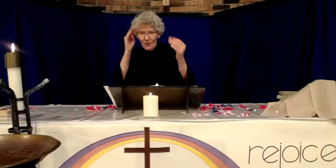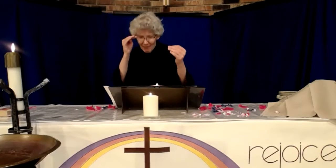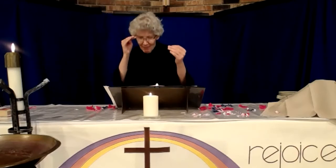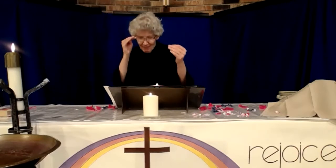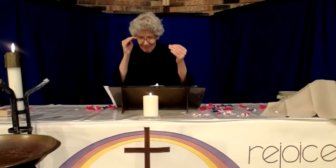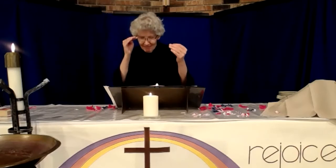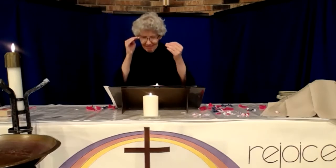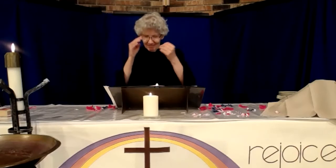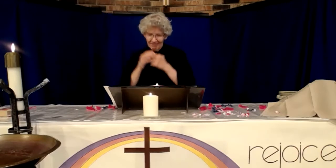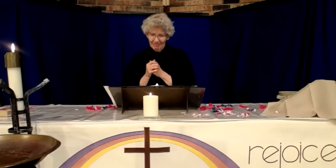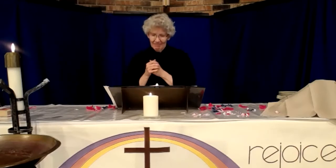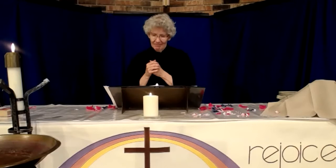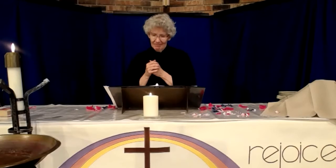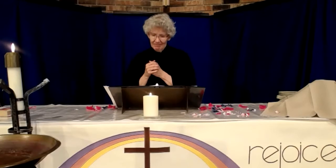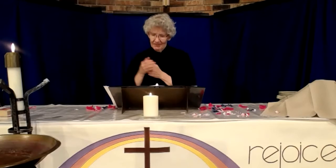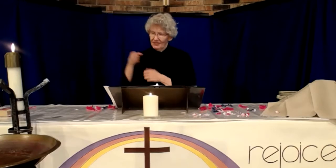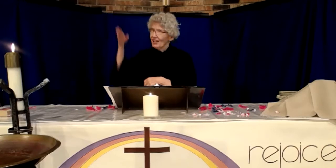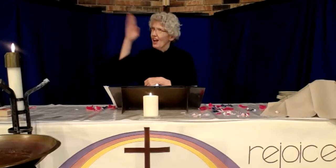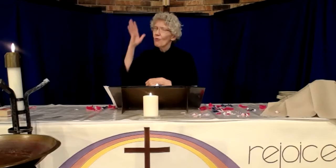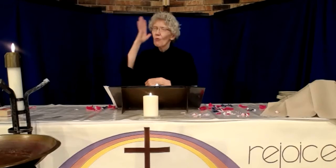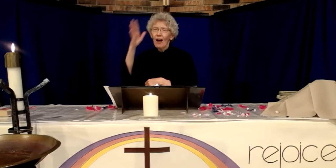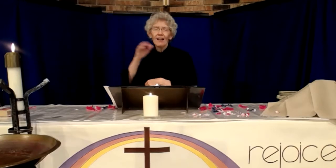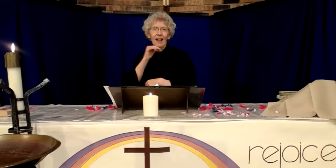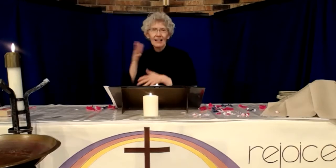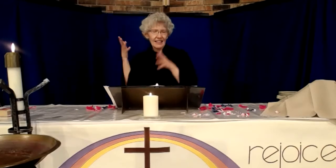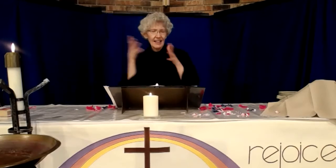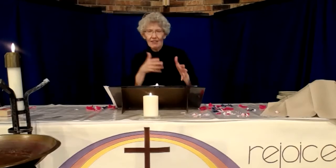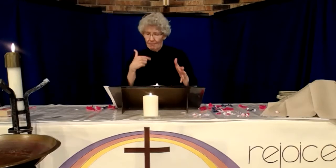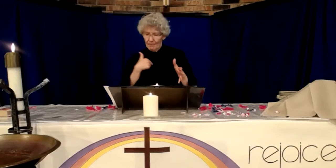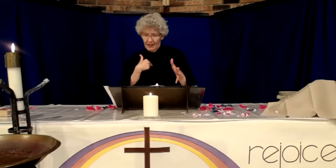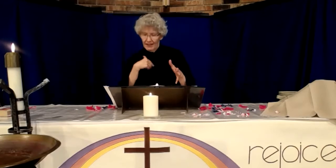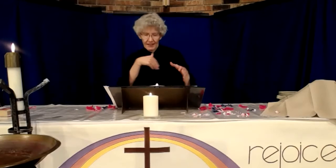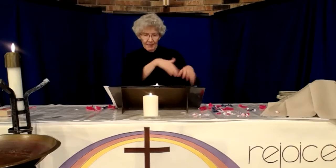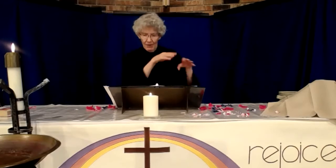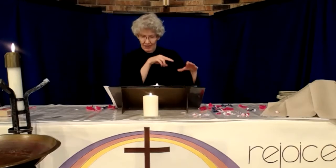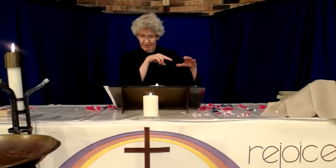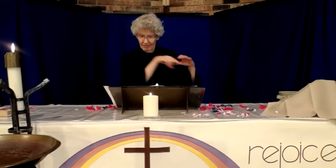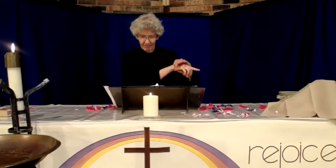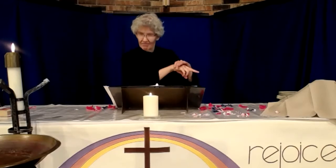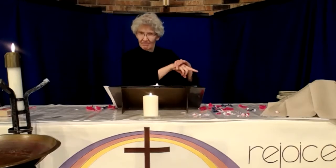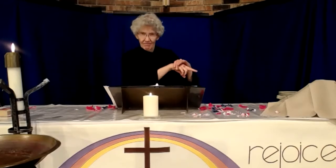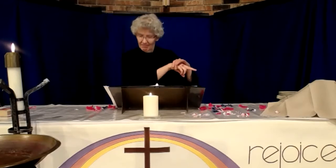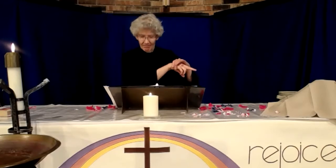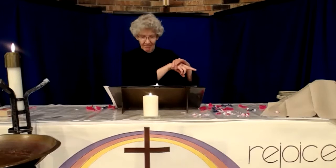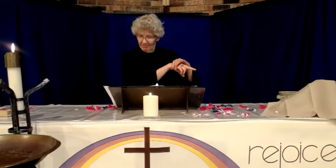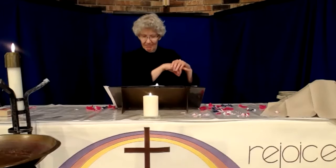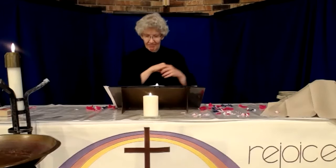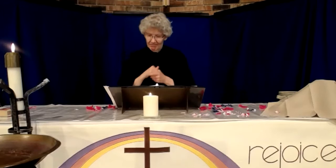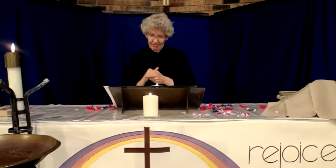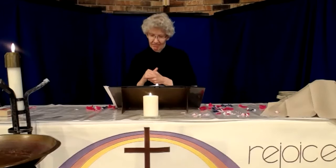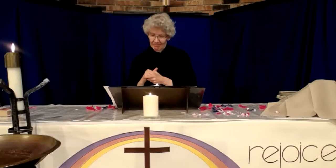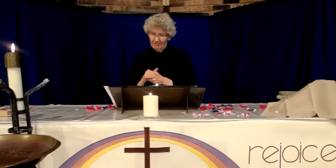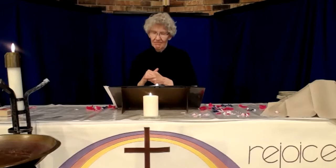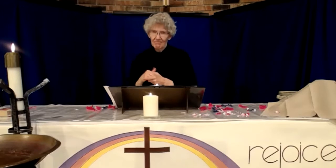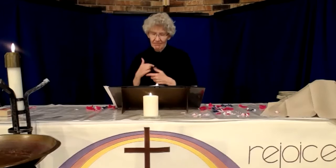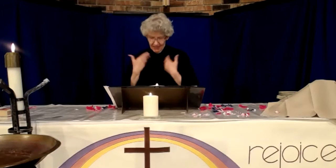Because of this, my heart will be glad, my words will be joyful, and I will live in hope. The Lord won't leave